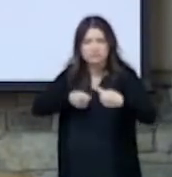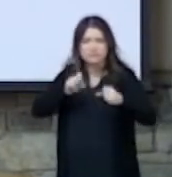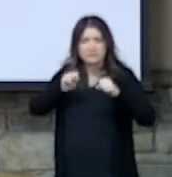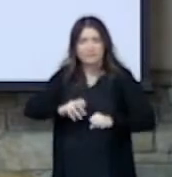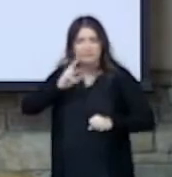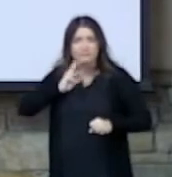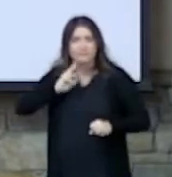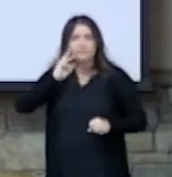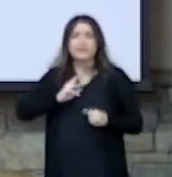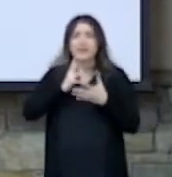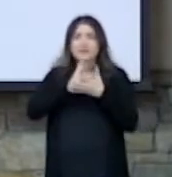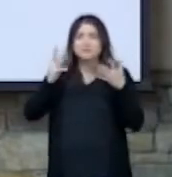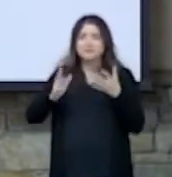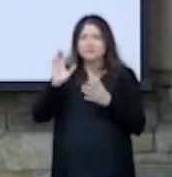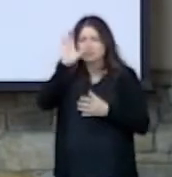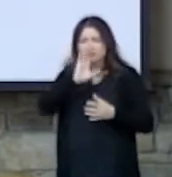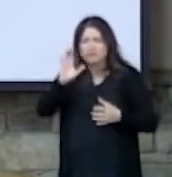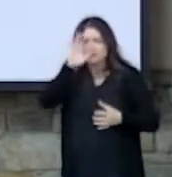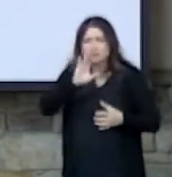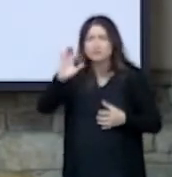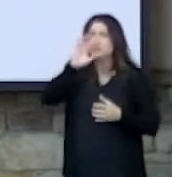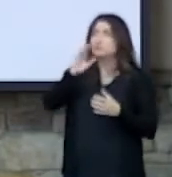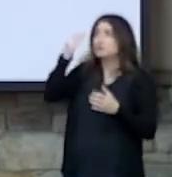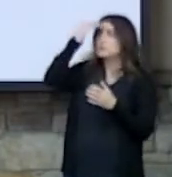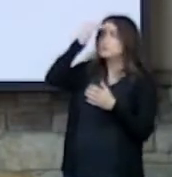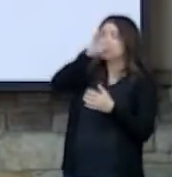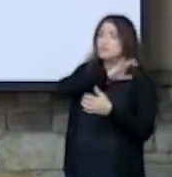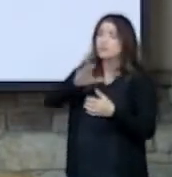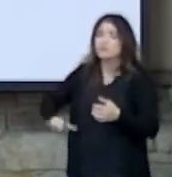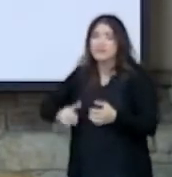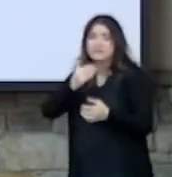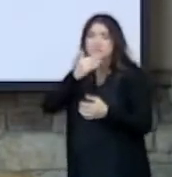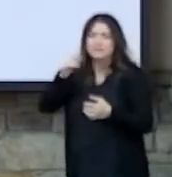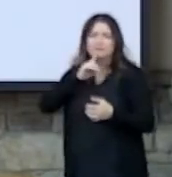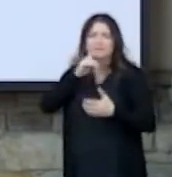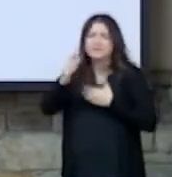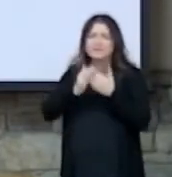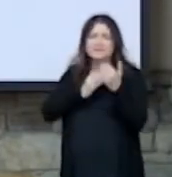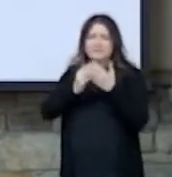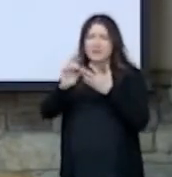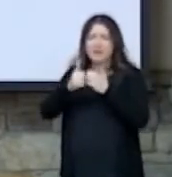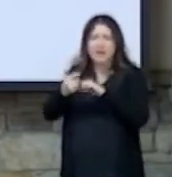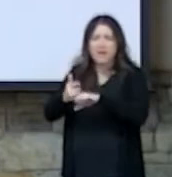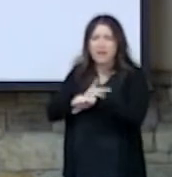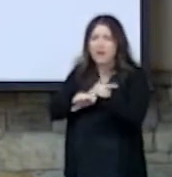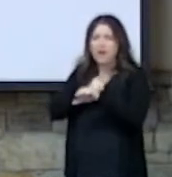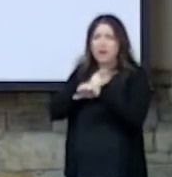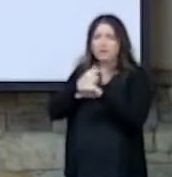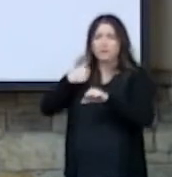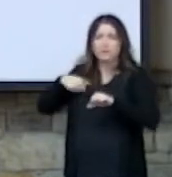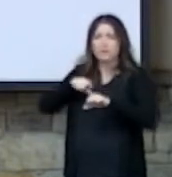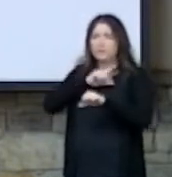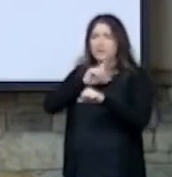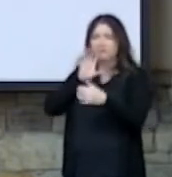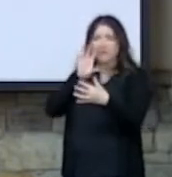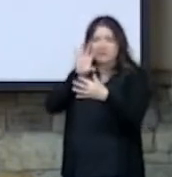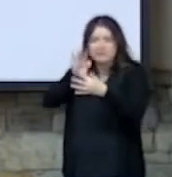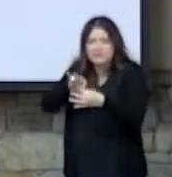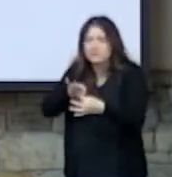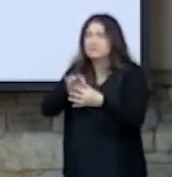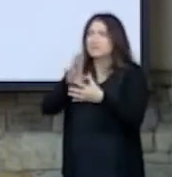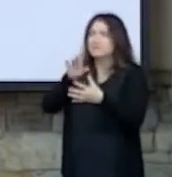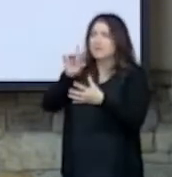much as we are searching to know Christ better, and it really doesn't matter how long we've been engaged in this search for